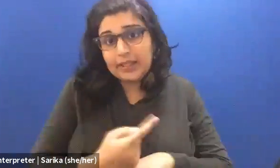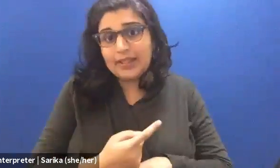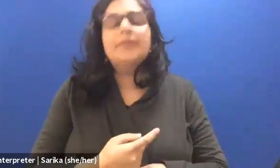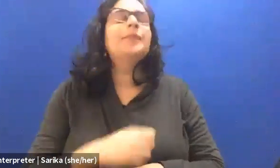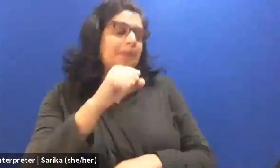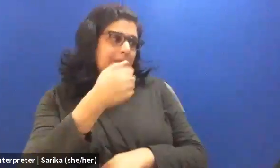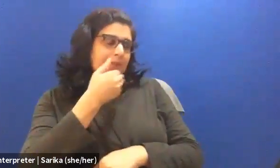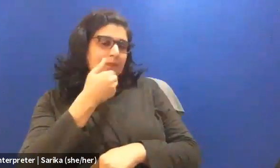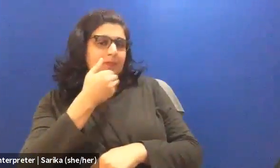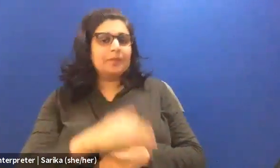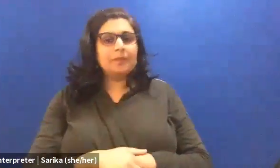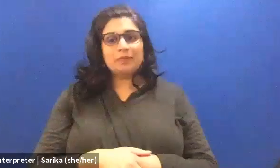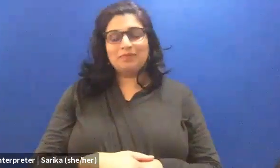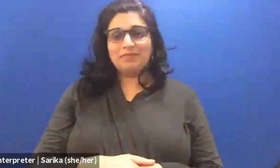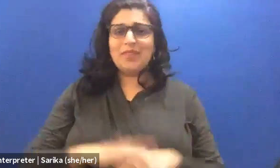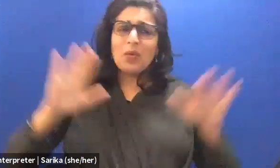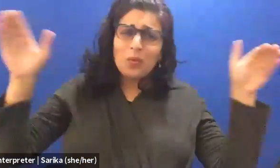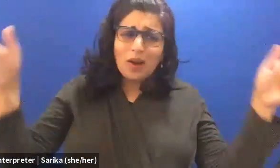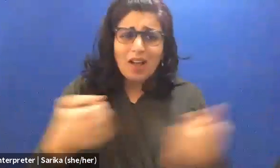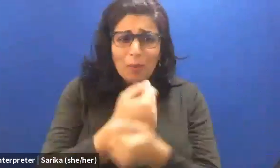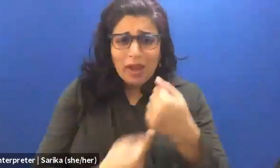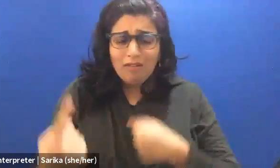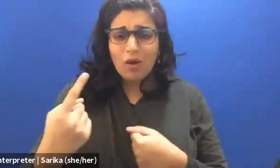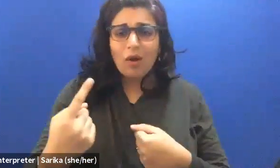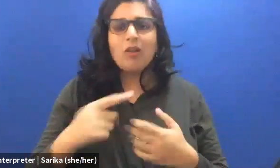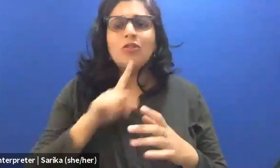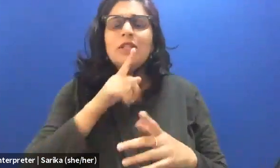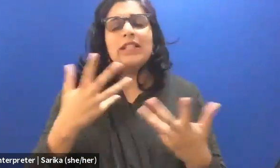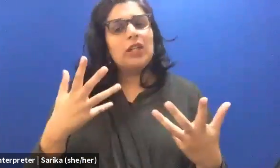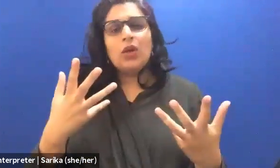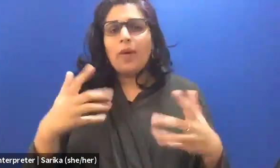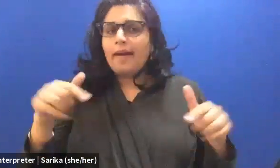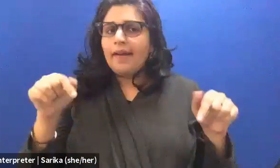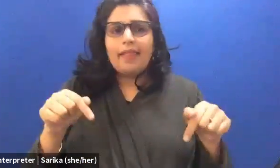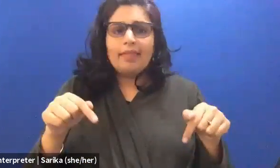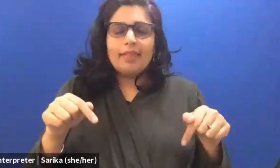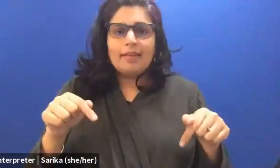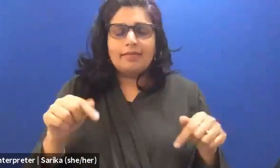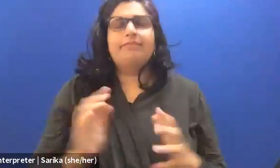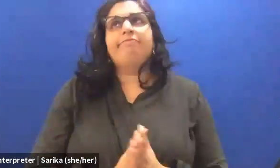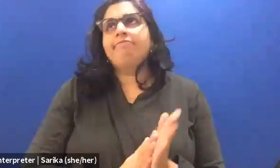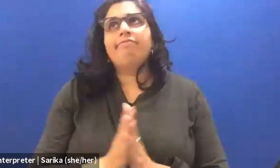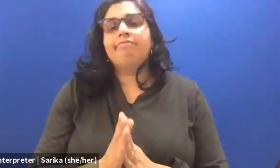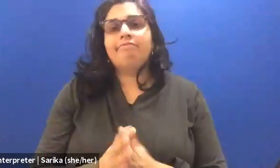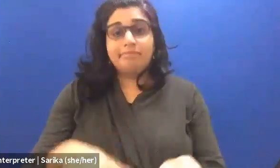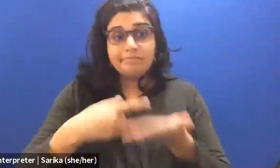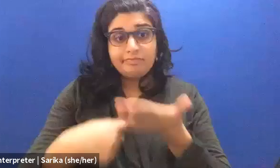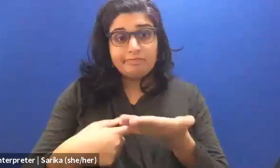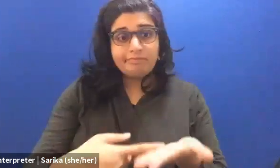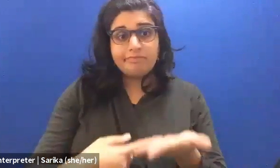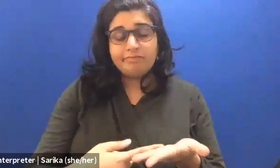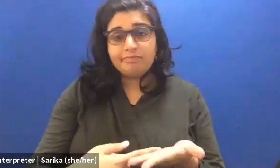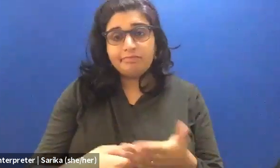you. Yeah, welcome everyone. You know, we really wanted this to be a conversation, and